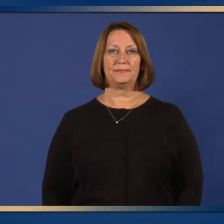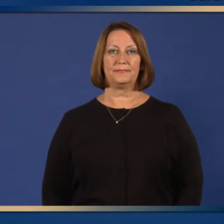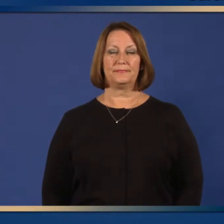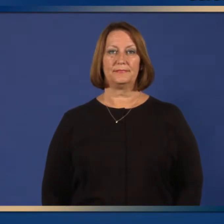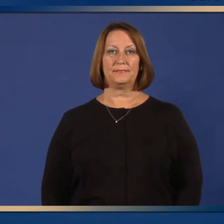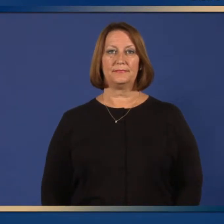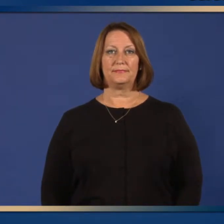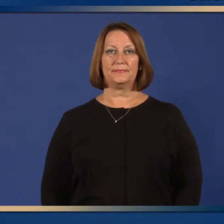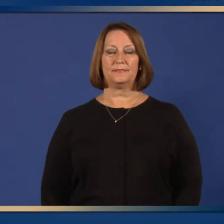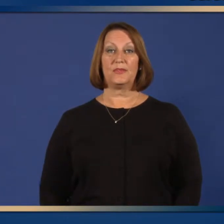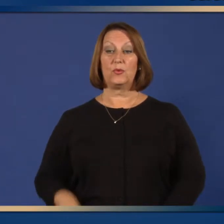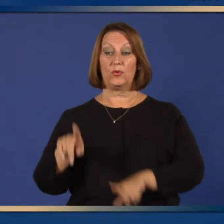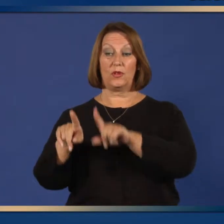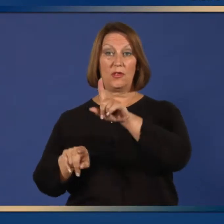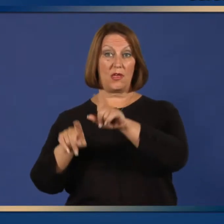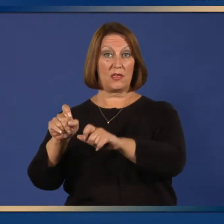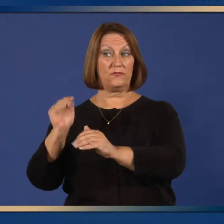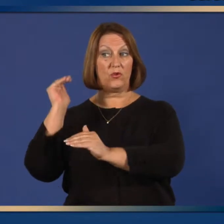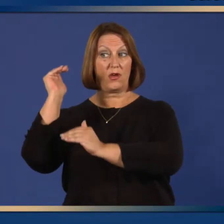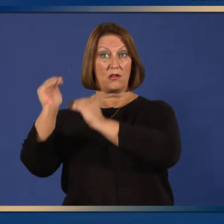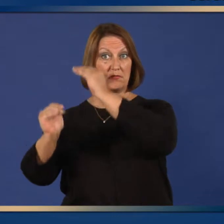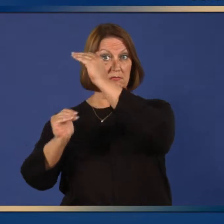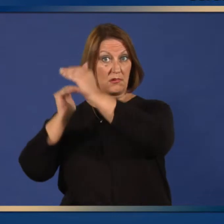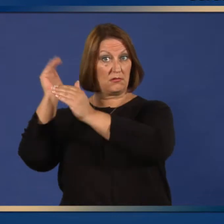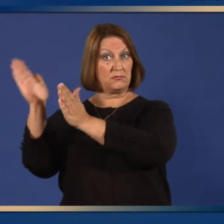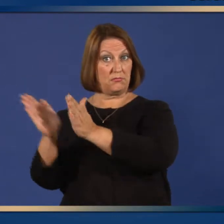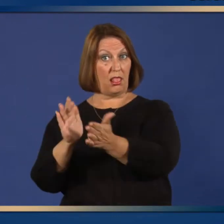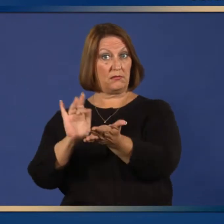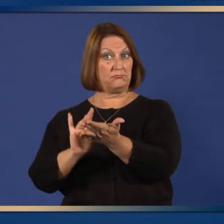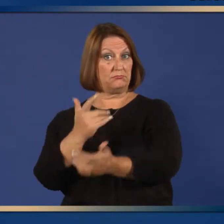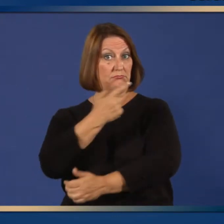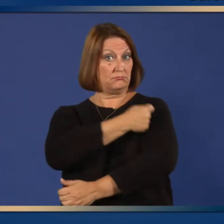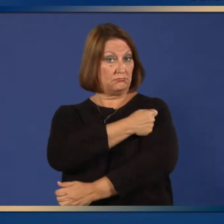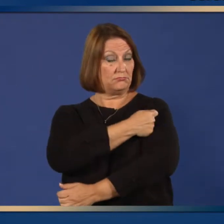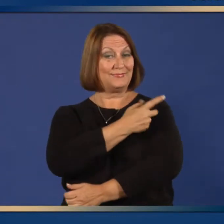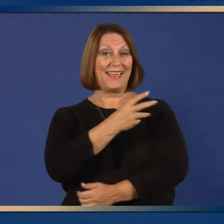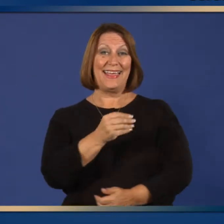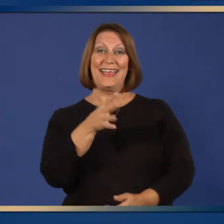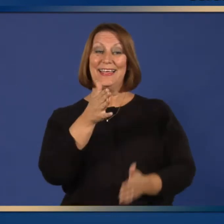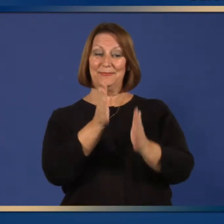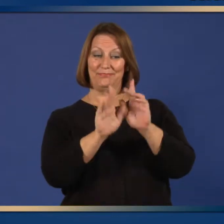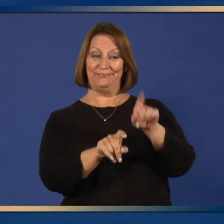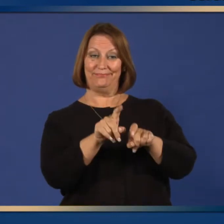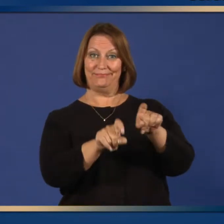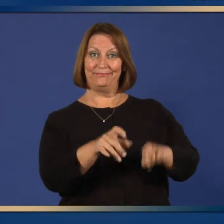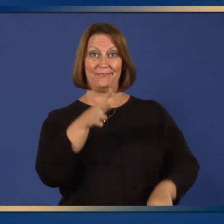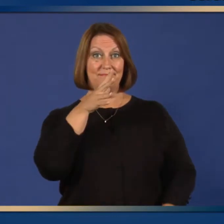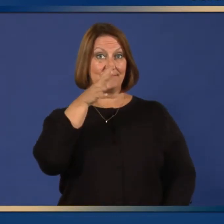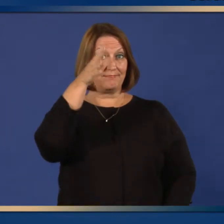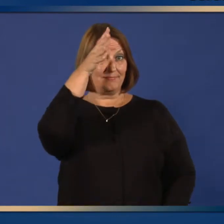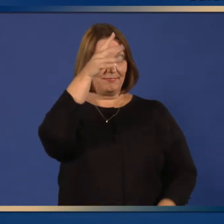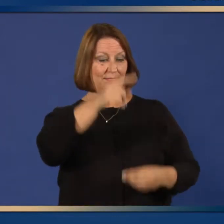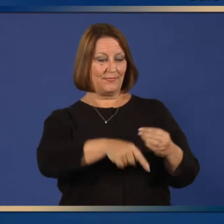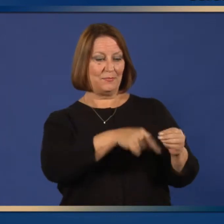For adult patients, as well as parents of children to be vaccinated.